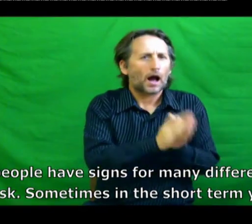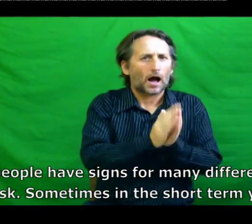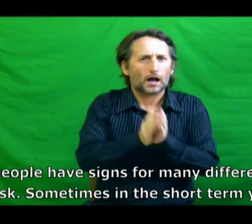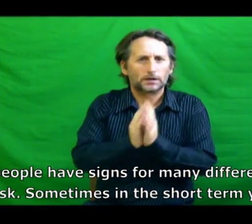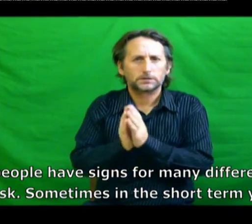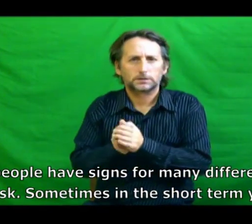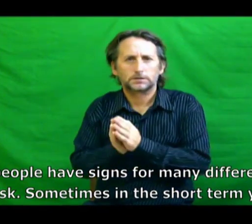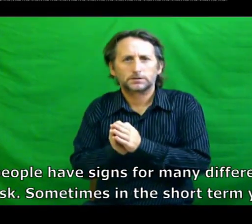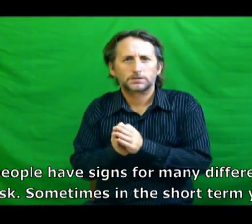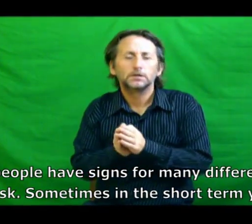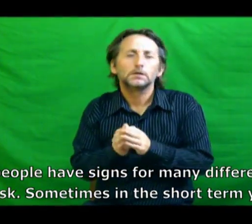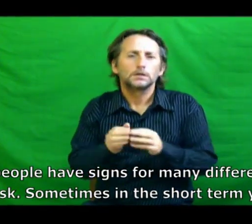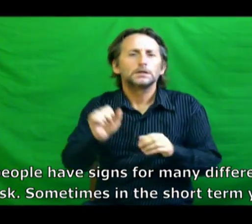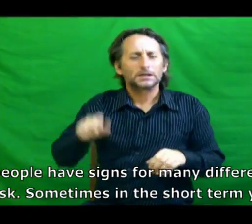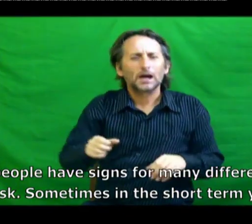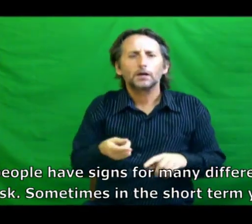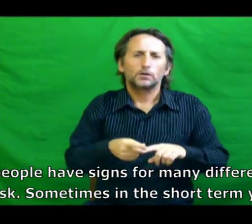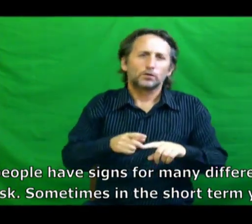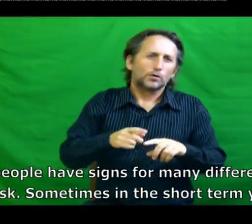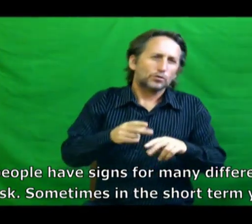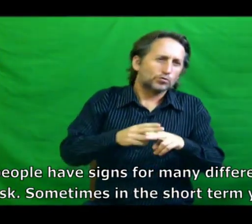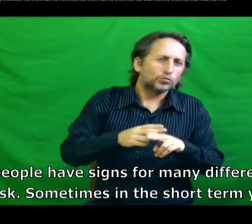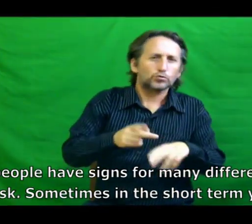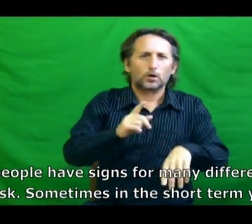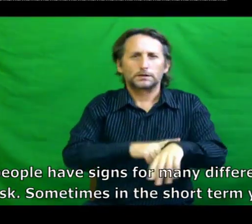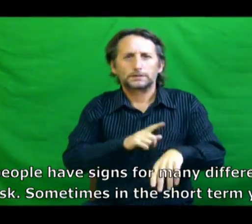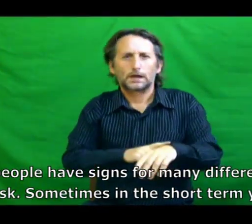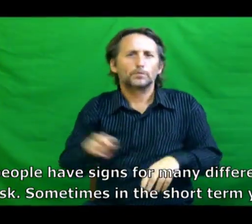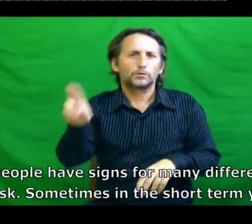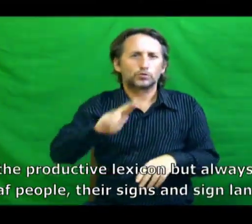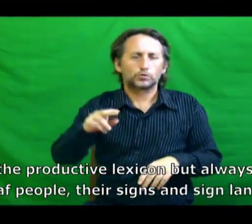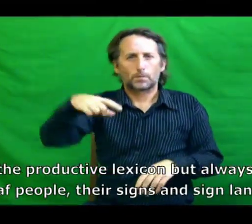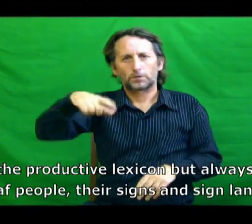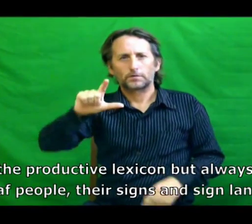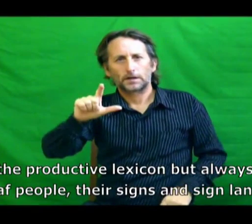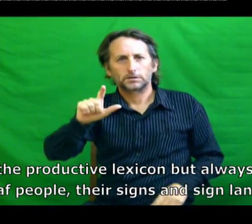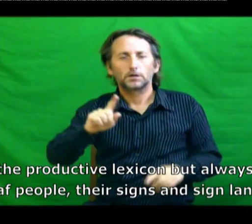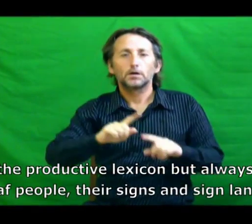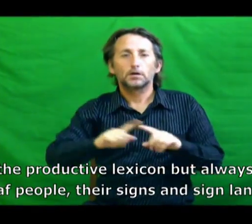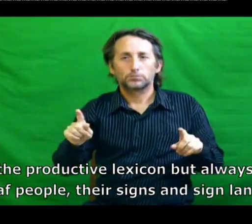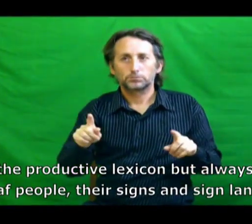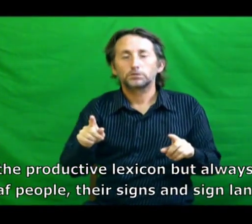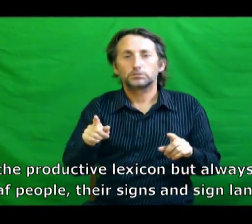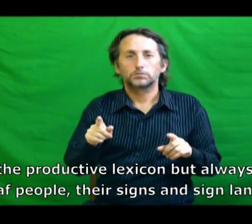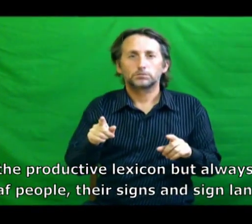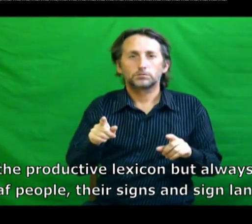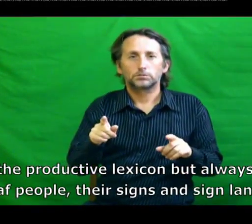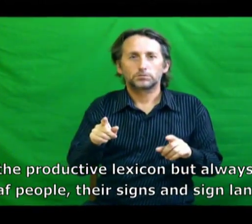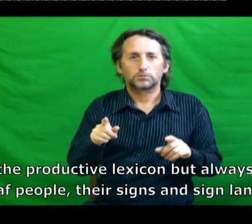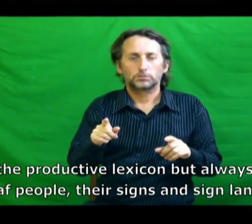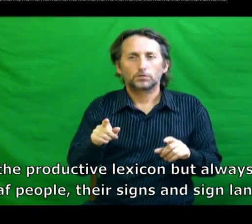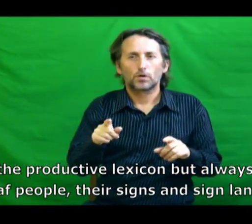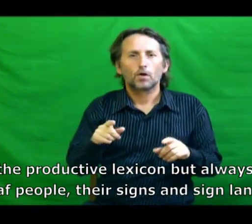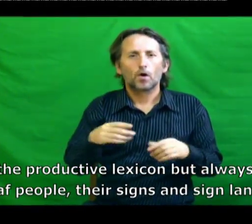you can use the productive lexicon, but always respect deaf people, respect their signs,